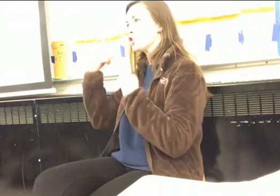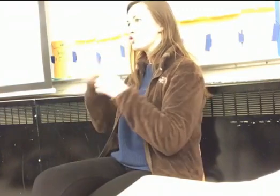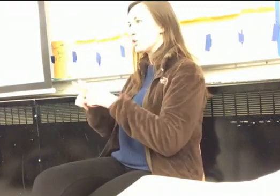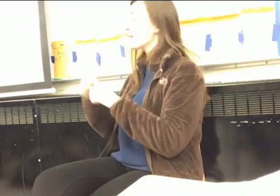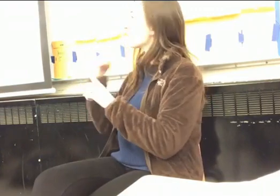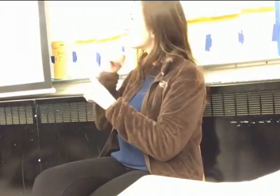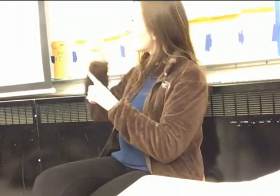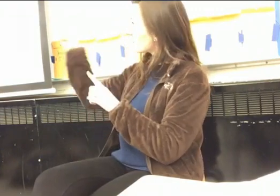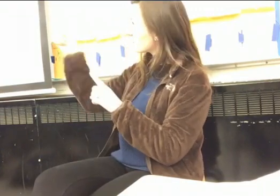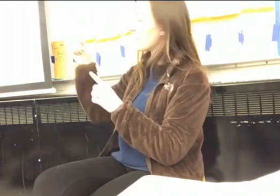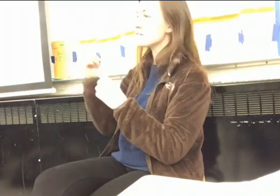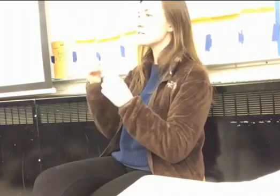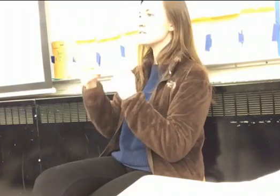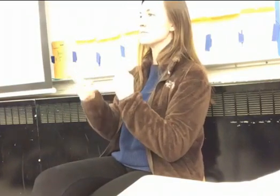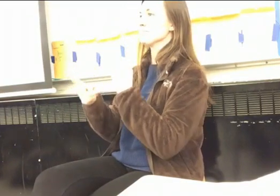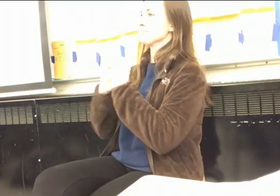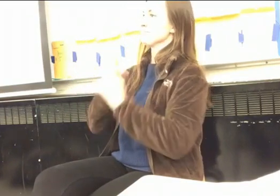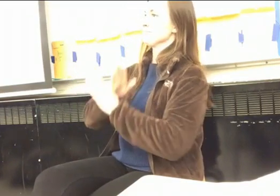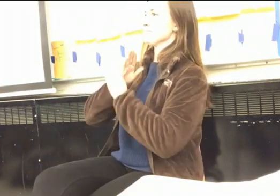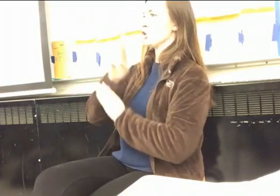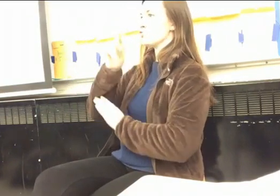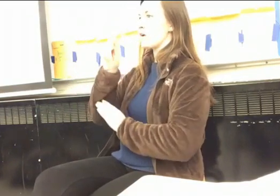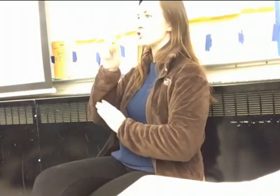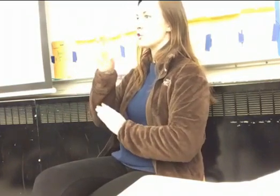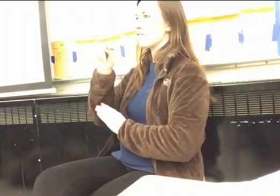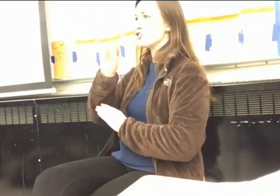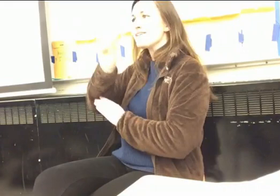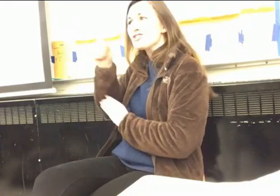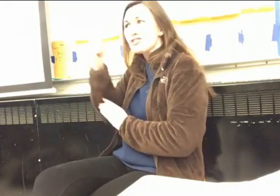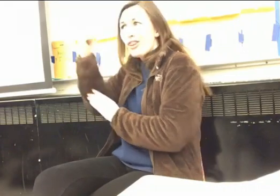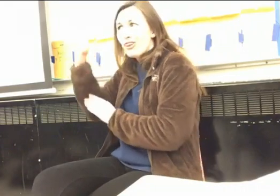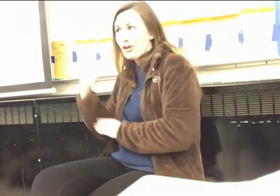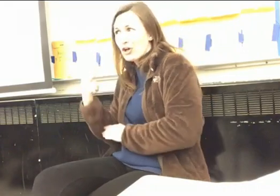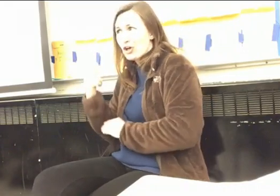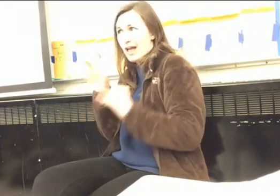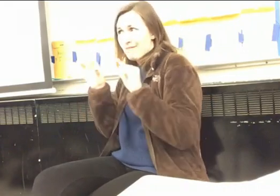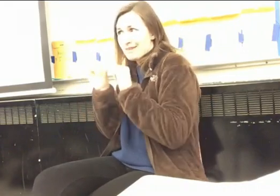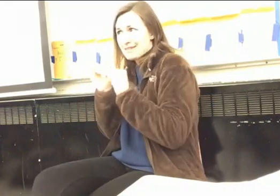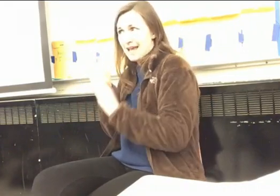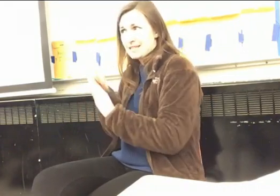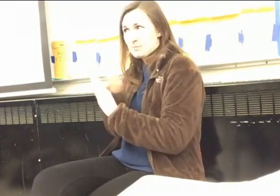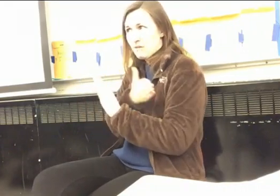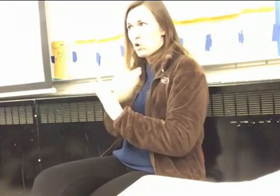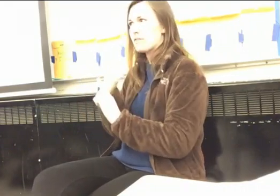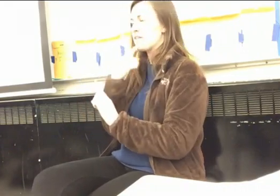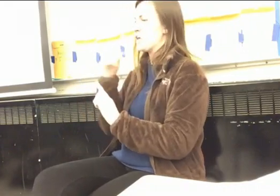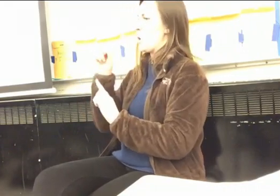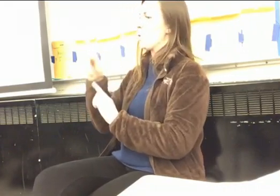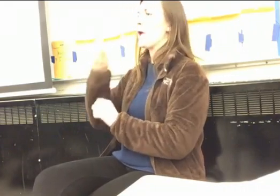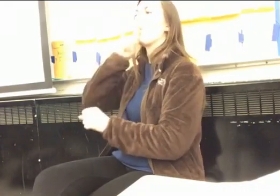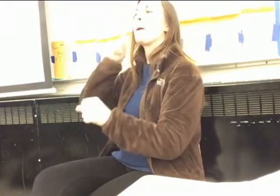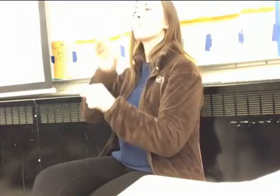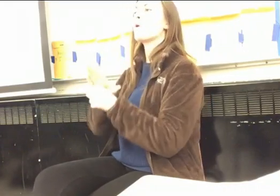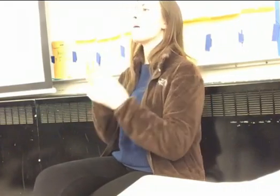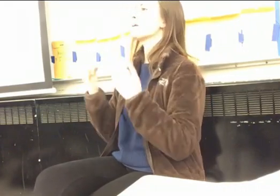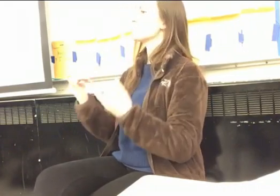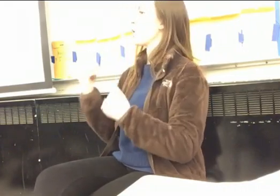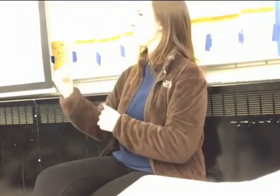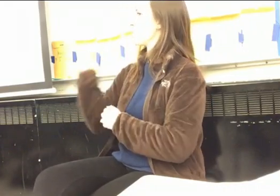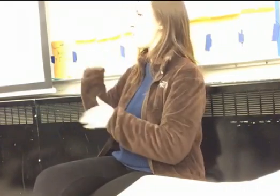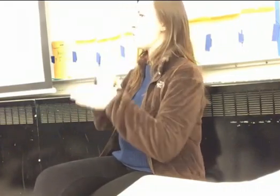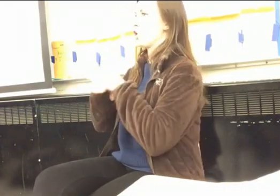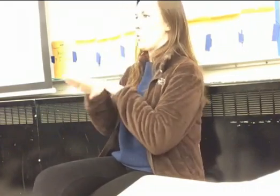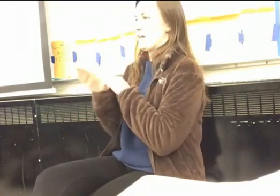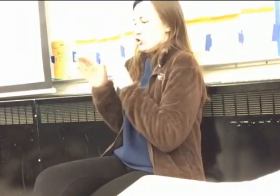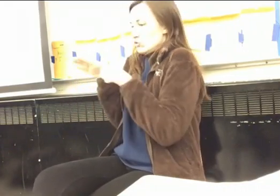reservation. It's only about a third of their original reservation size. Now that this is your reservation, we promise this time we won't enter it.